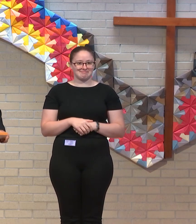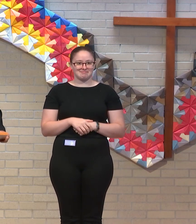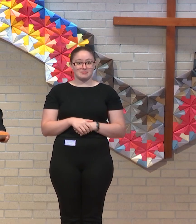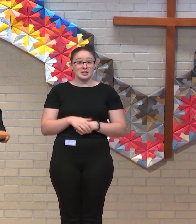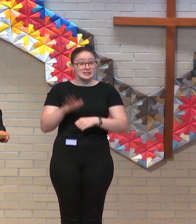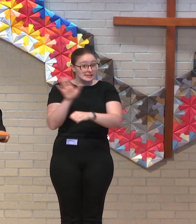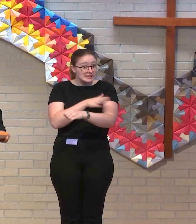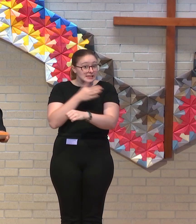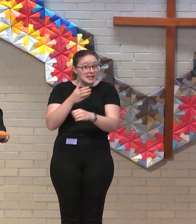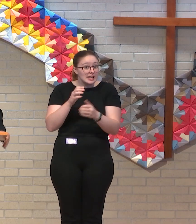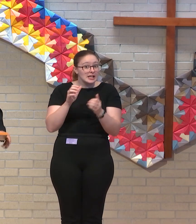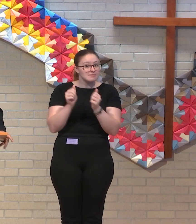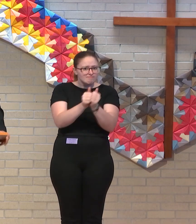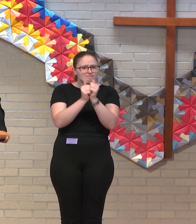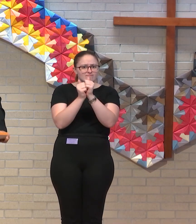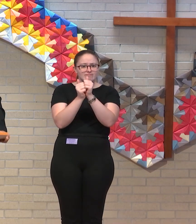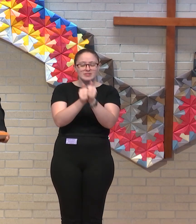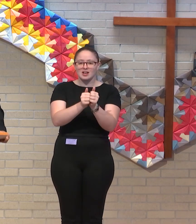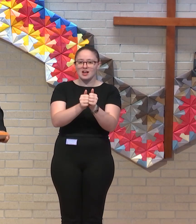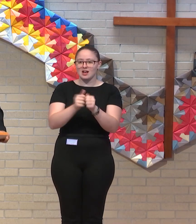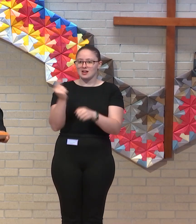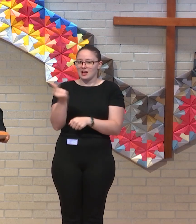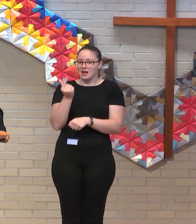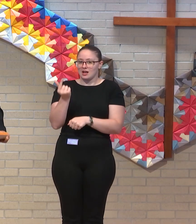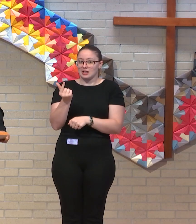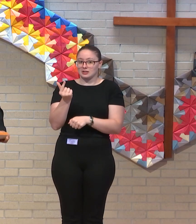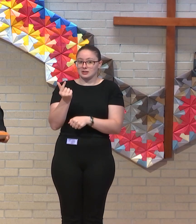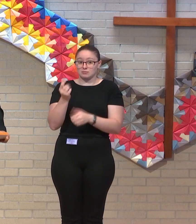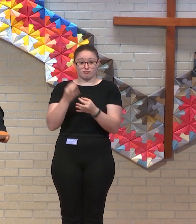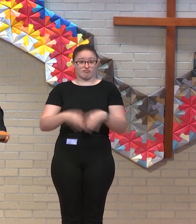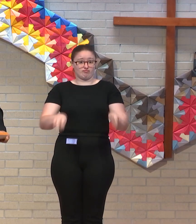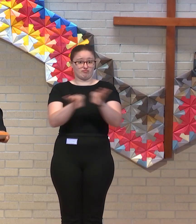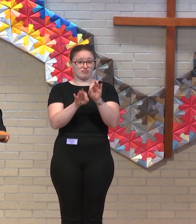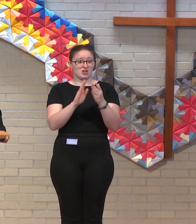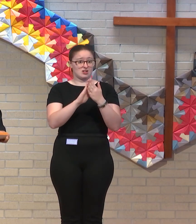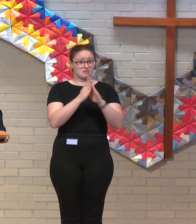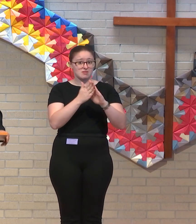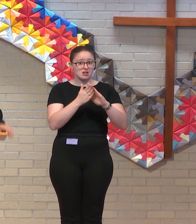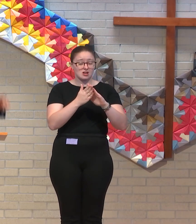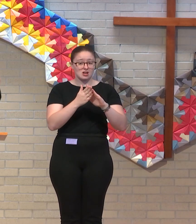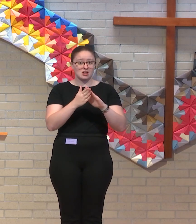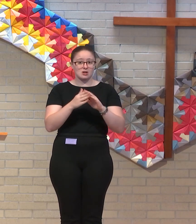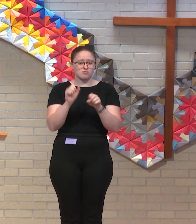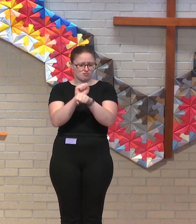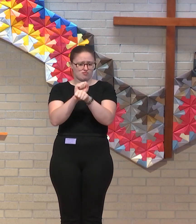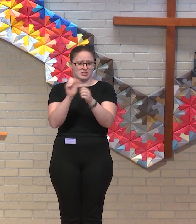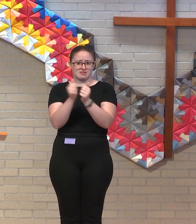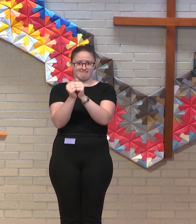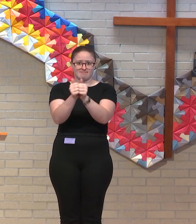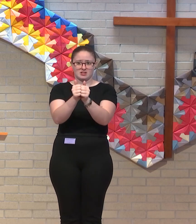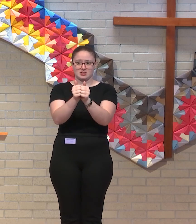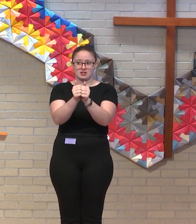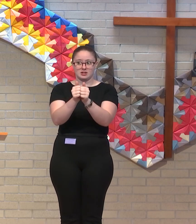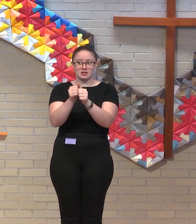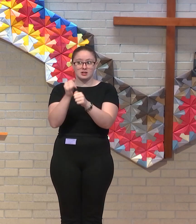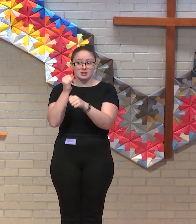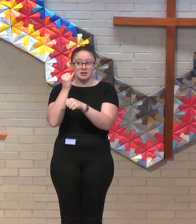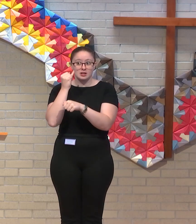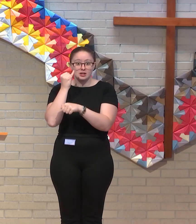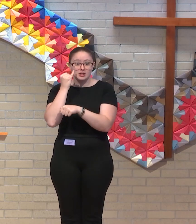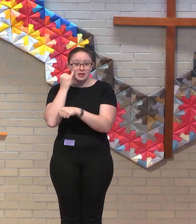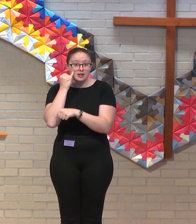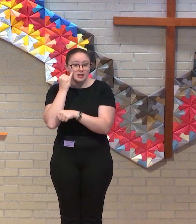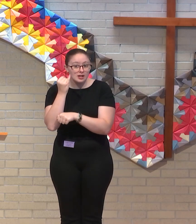Singing together at Goshen is also an important act of community that we do. And if what we are about to do is